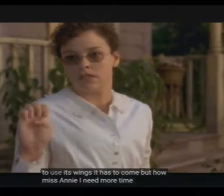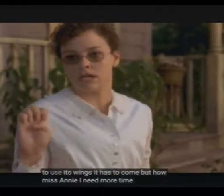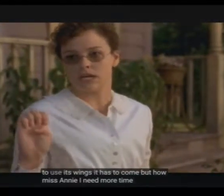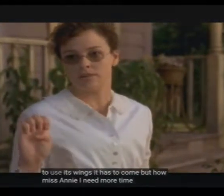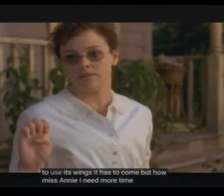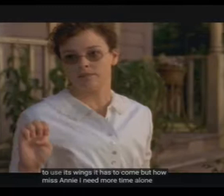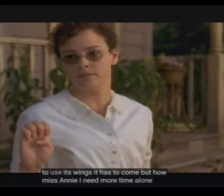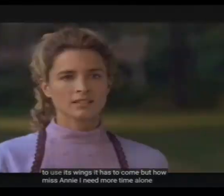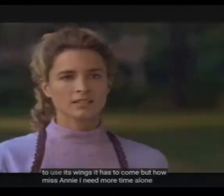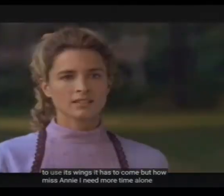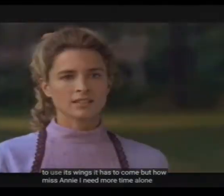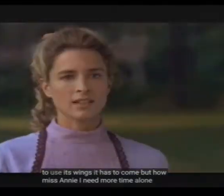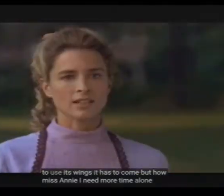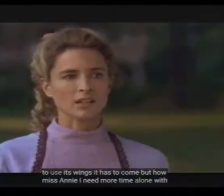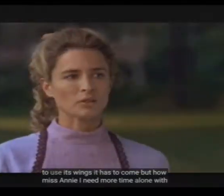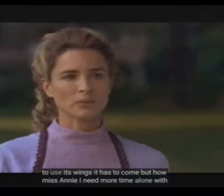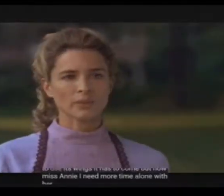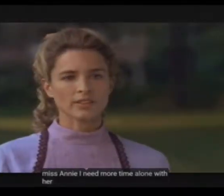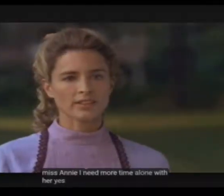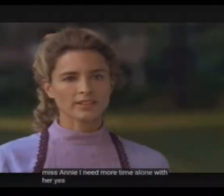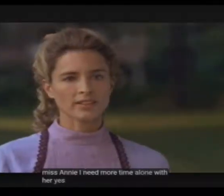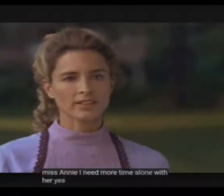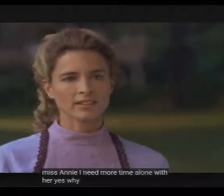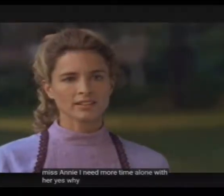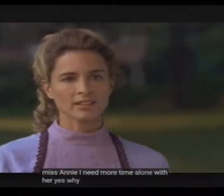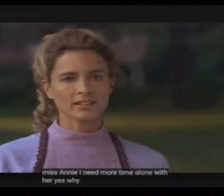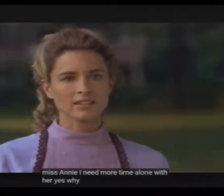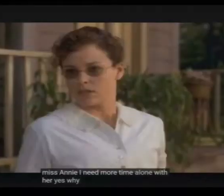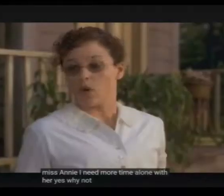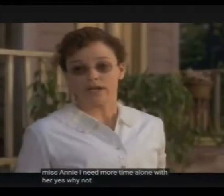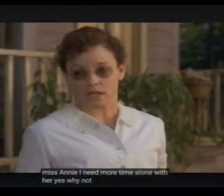time. Alone with her? Yes. Why not?